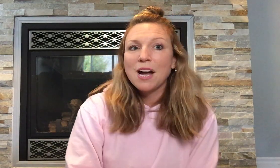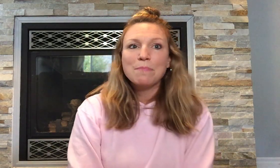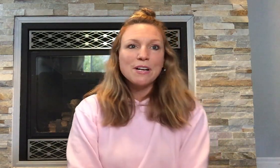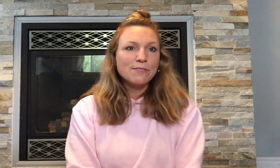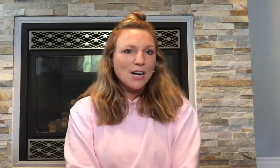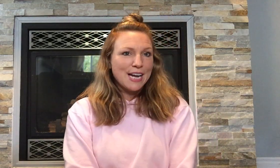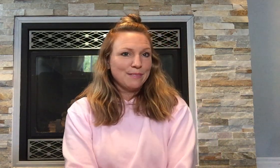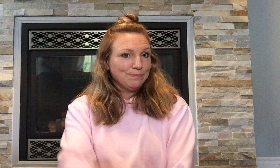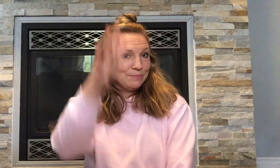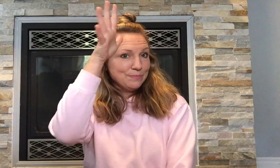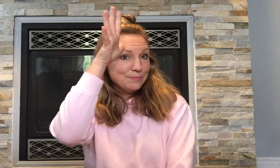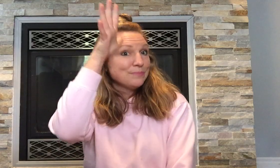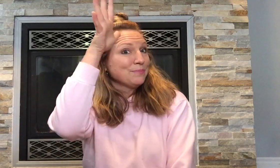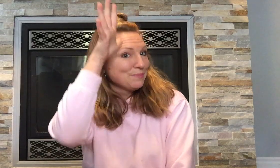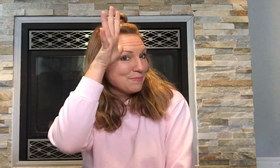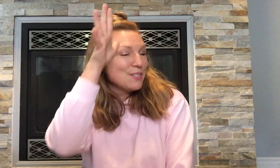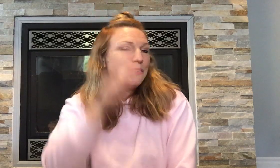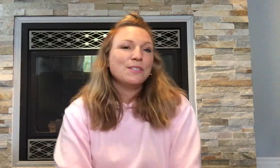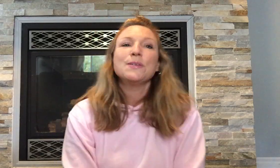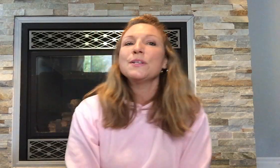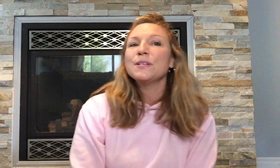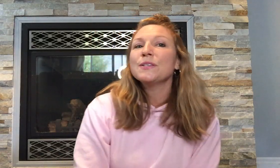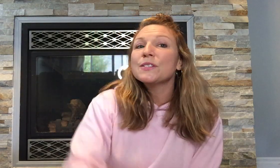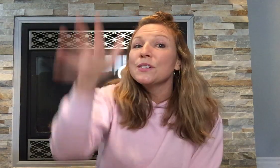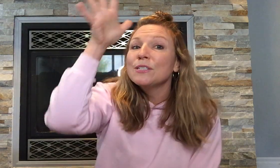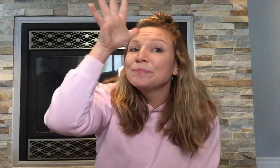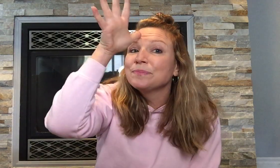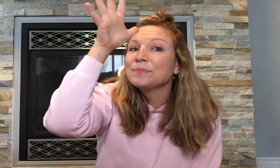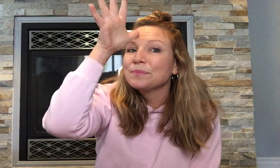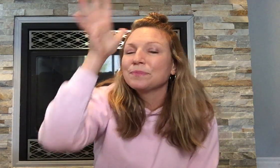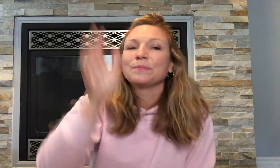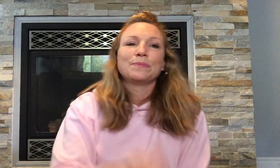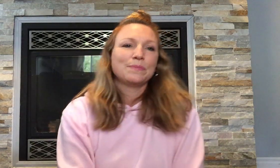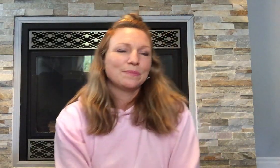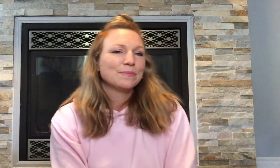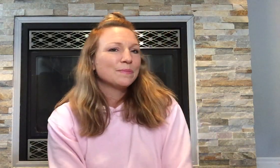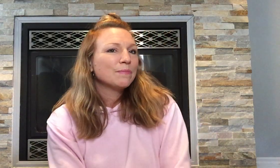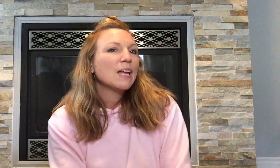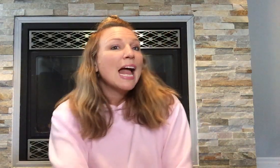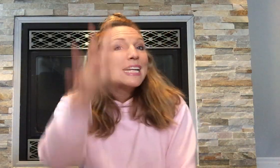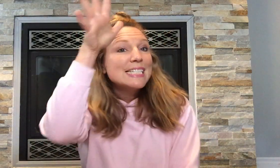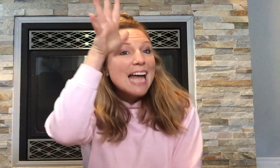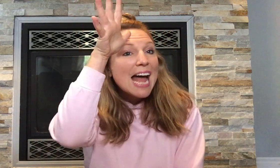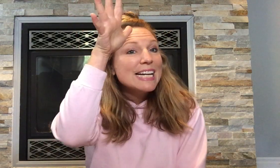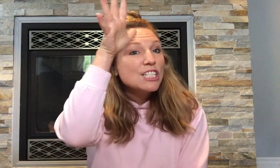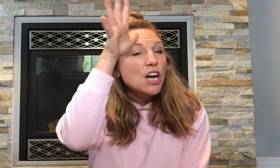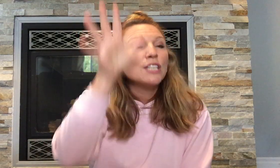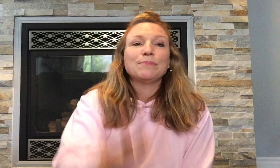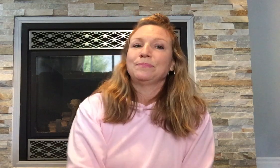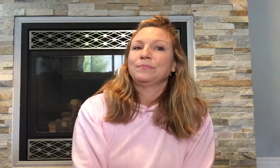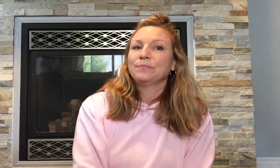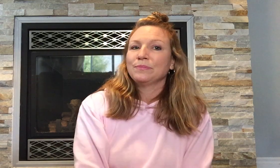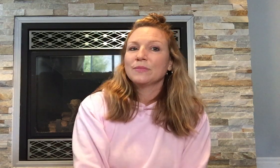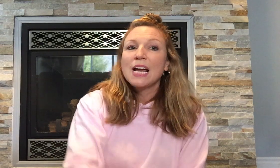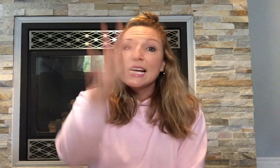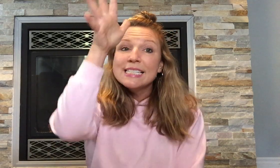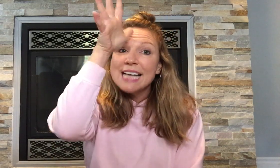up by your forehead. Daddy shark, daddy shark, daddy shark,